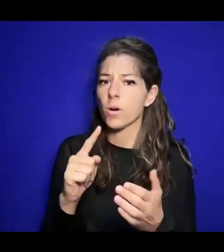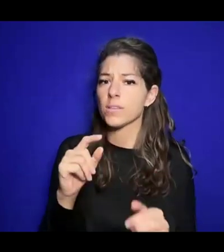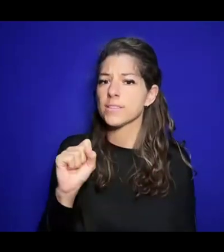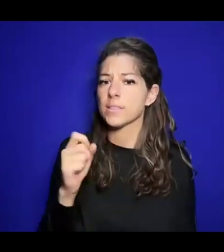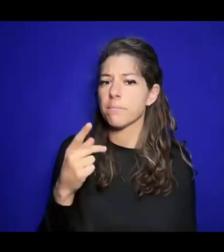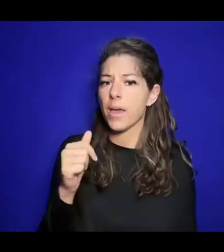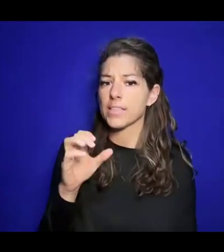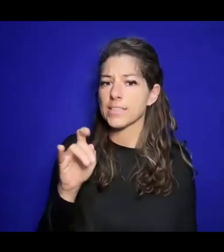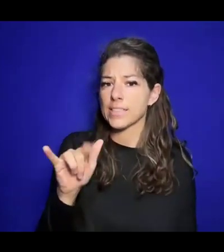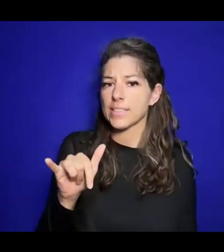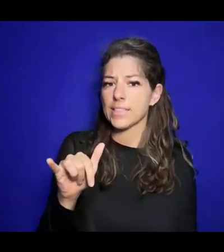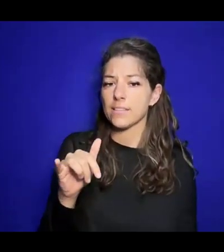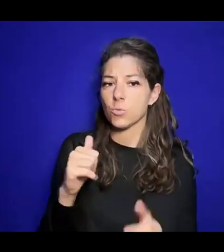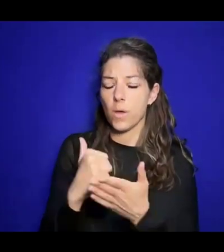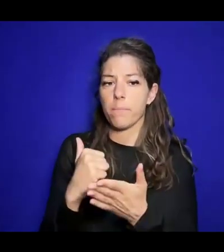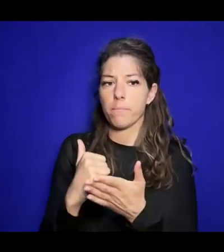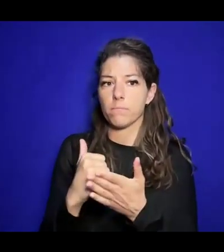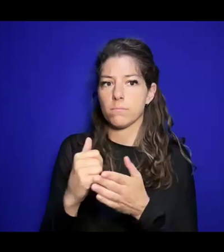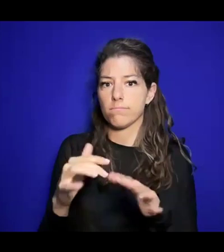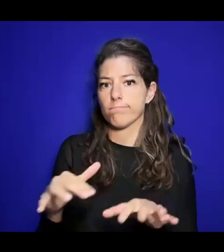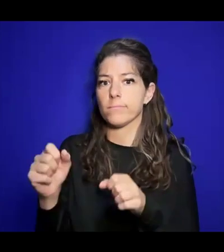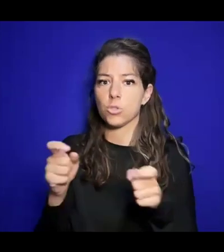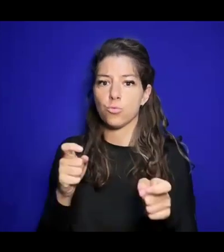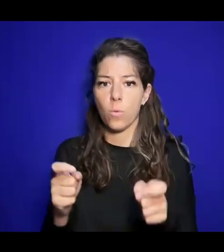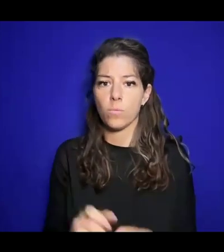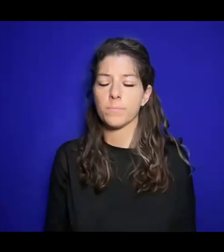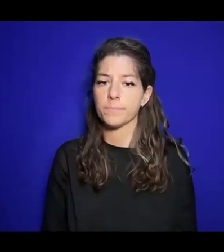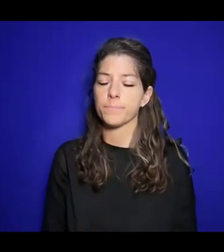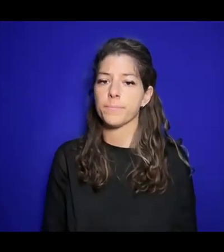spasticity so that you can help get that under control.